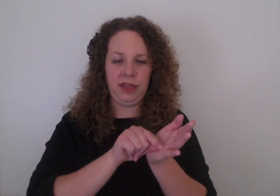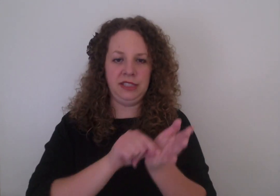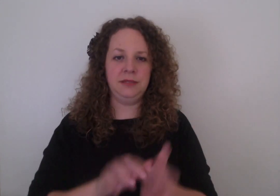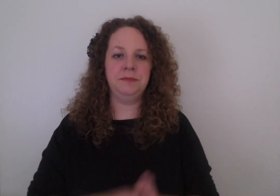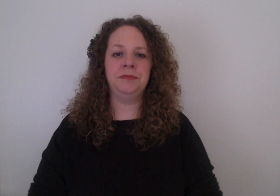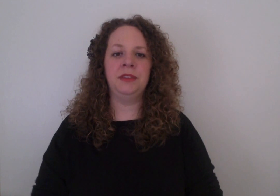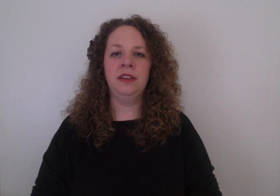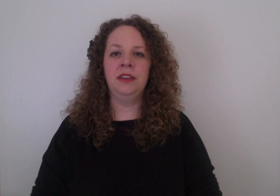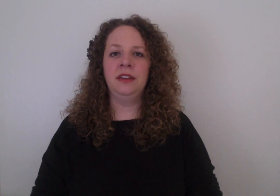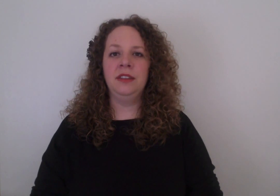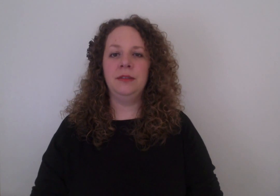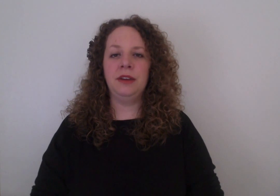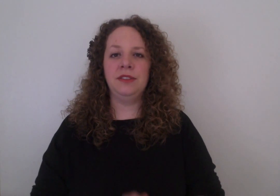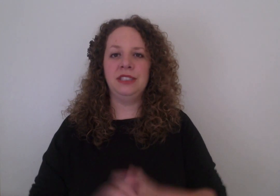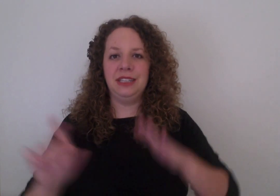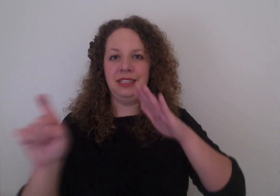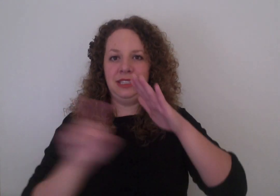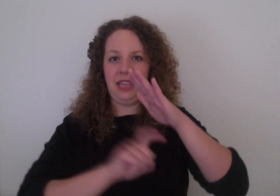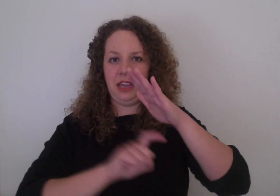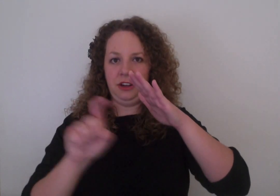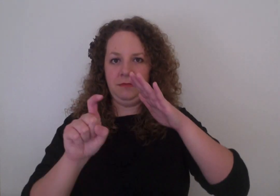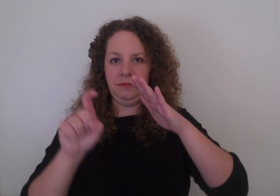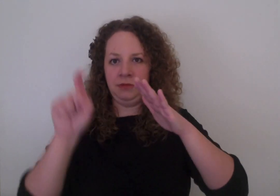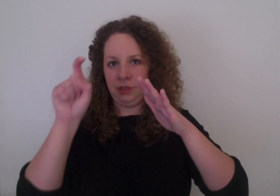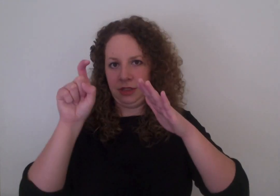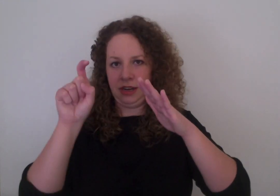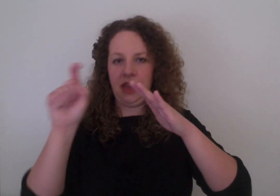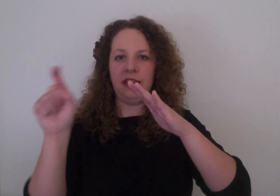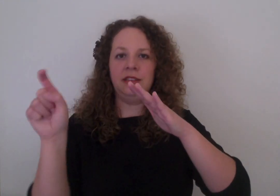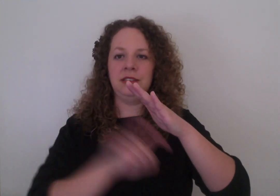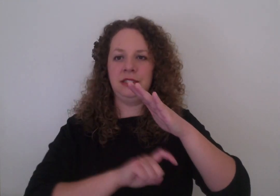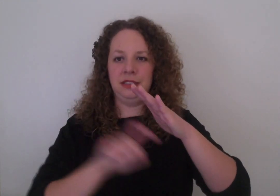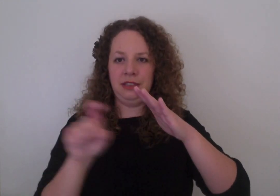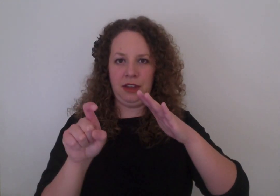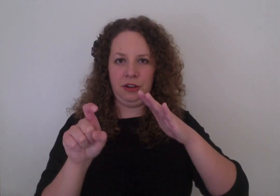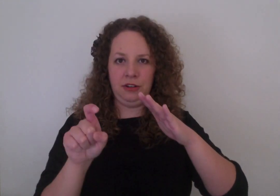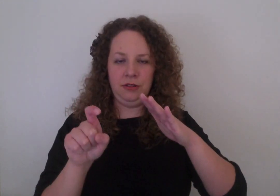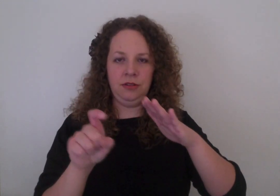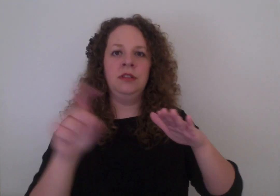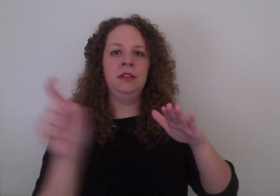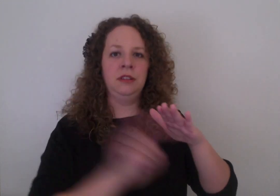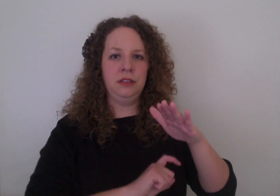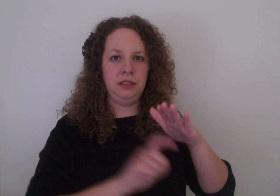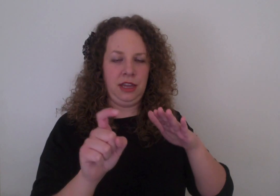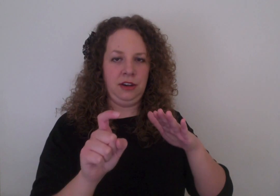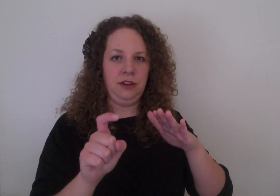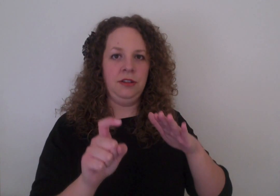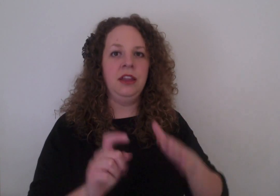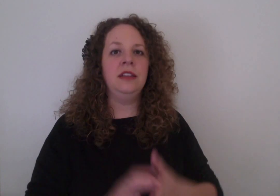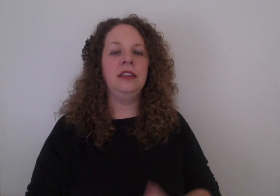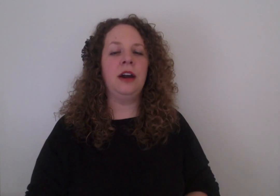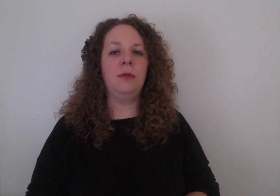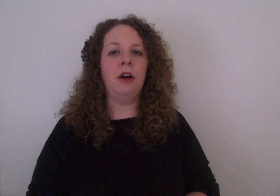twice. Then we have the sign scanner. So with an X, scanner, scanner. Now we